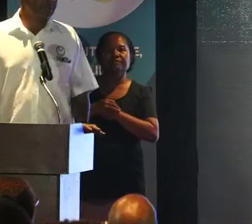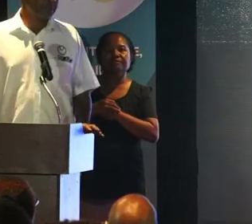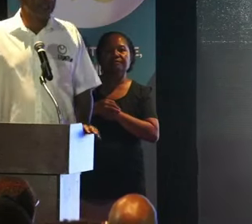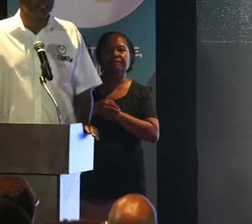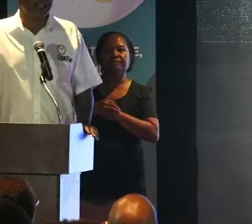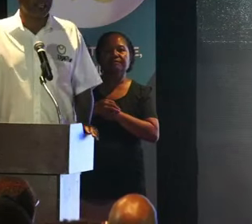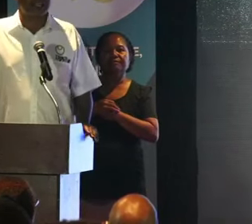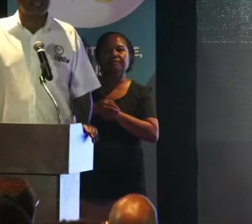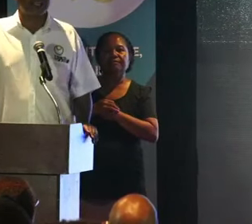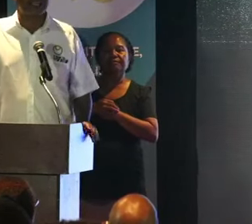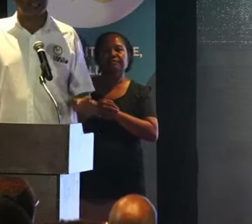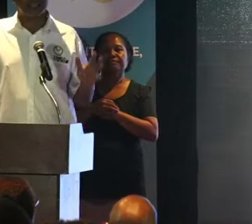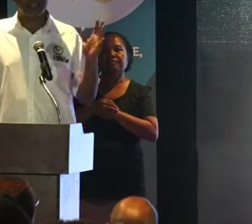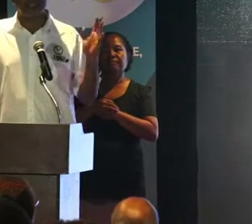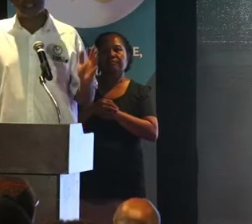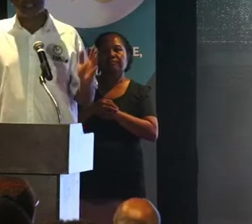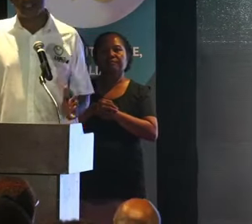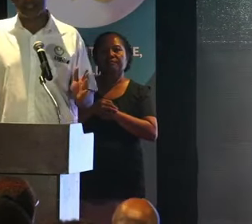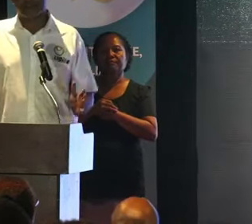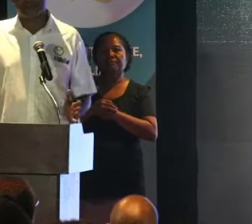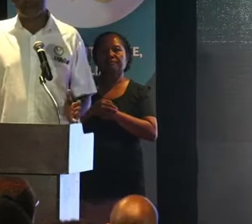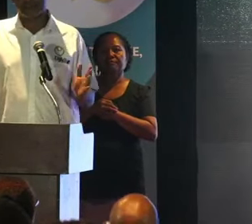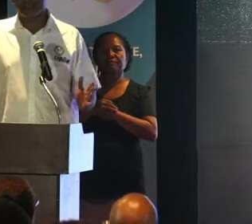Usual times, there is